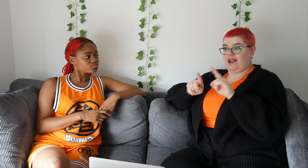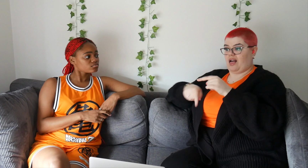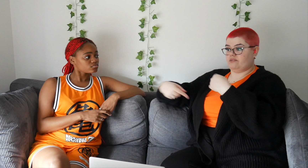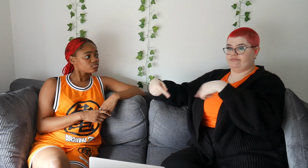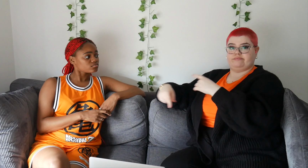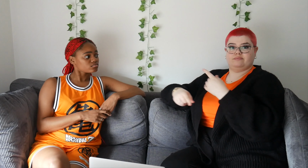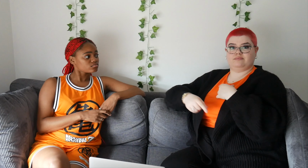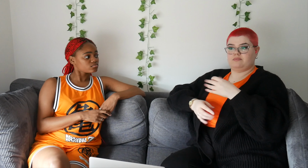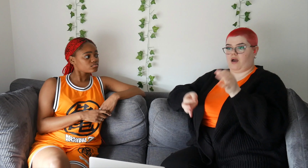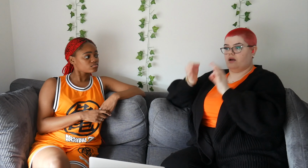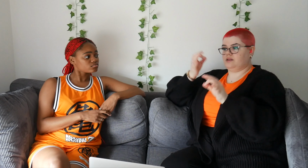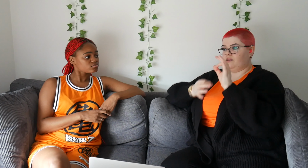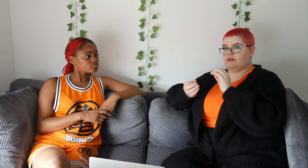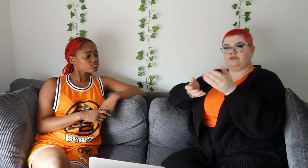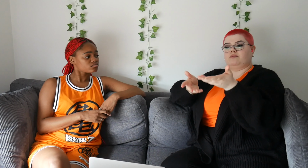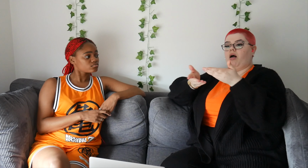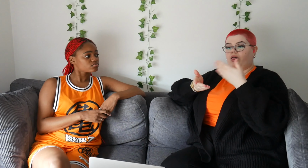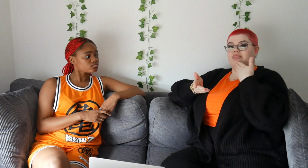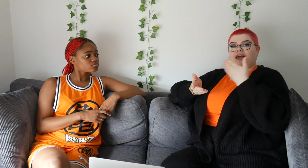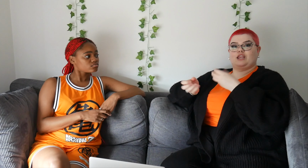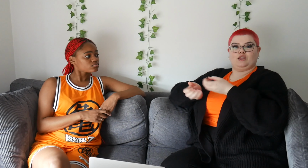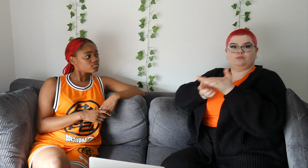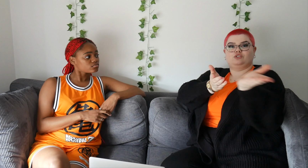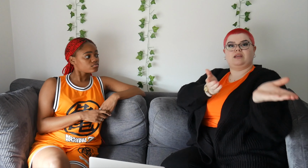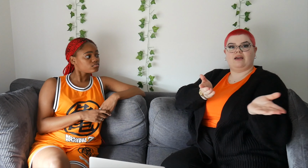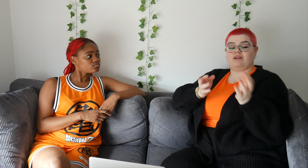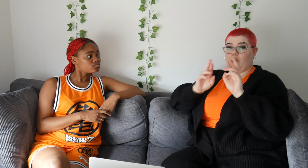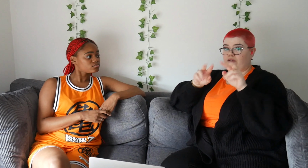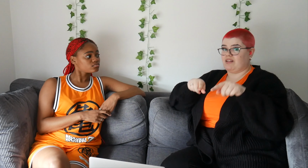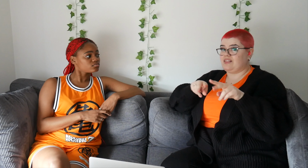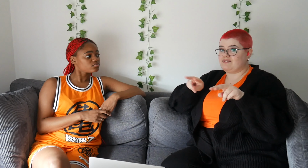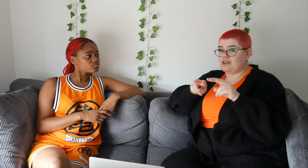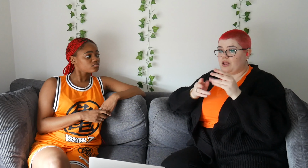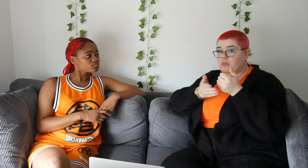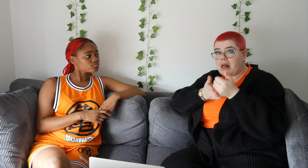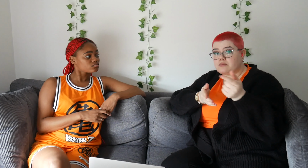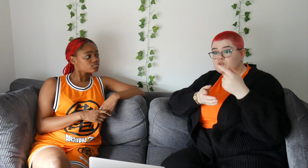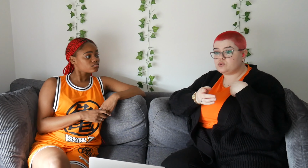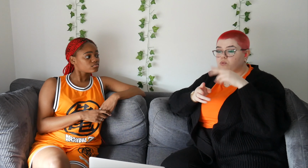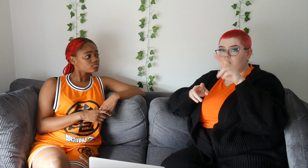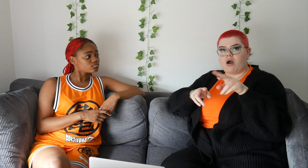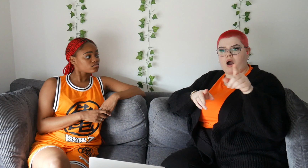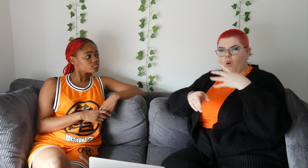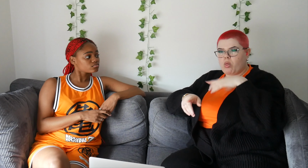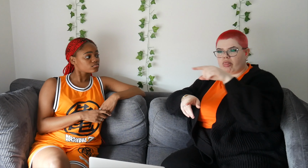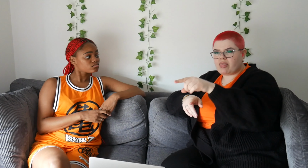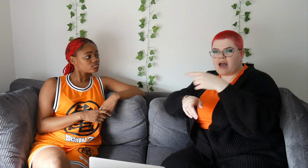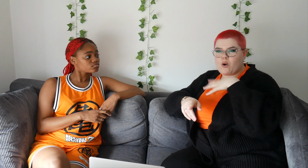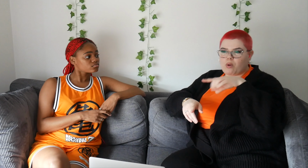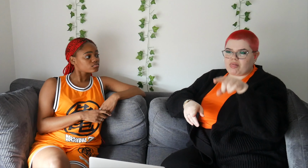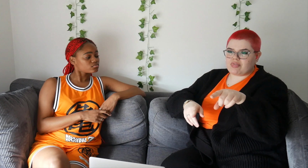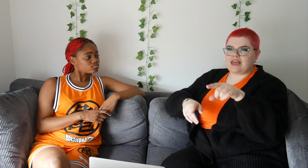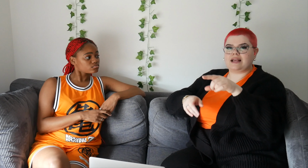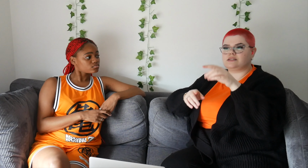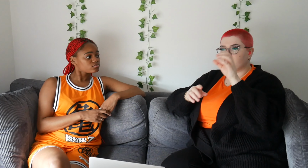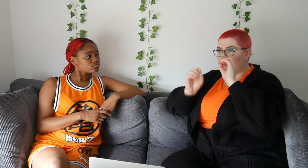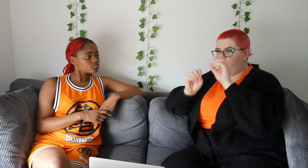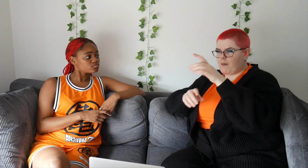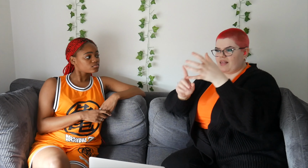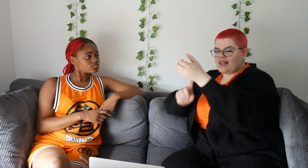friends, family, and ask people online like us. And we got this list from our audience, so hopefully this video helps you and you think, yeah, I'm going to